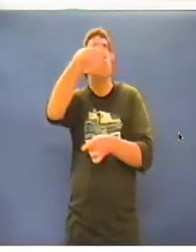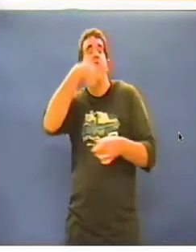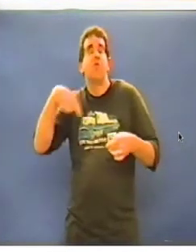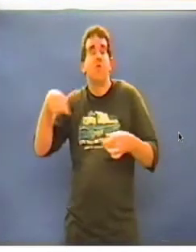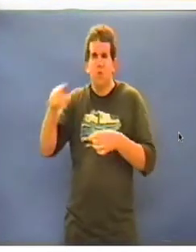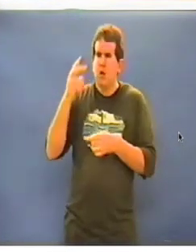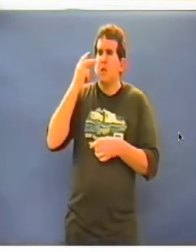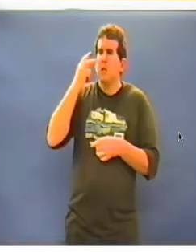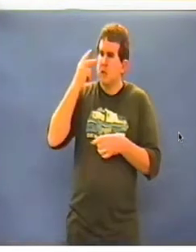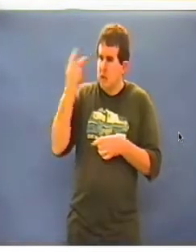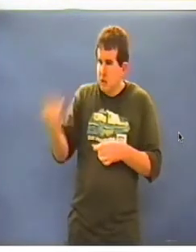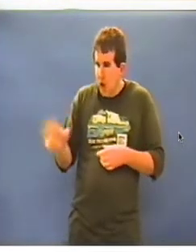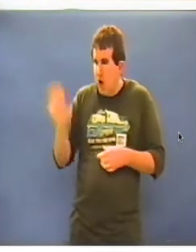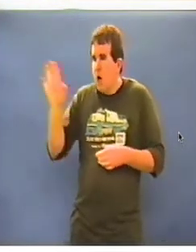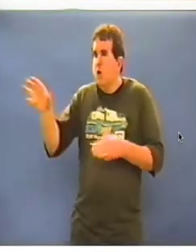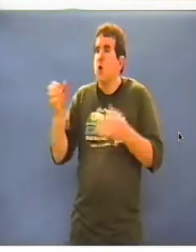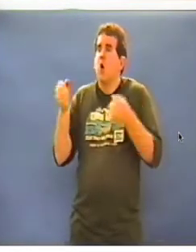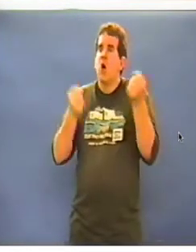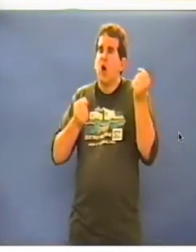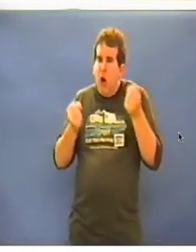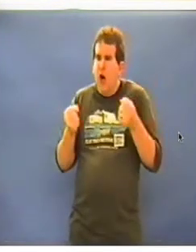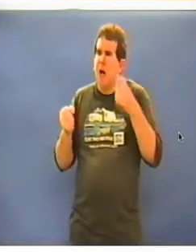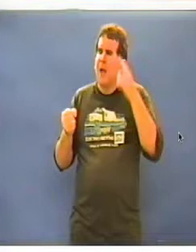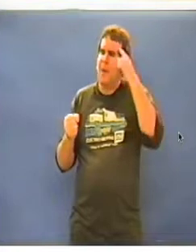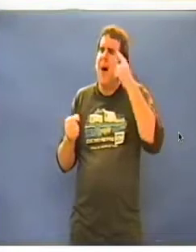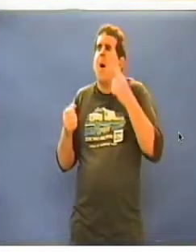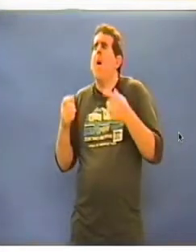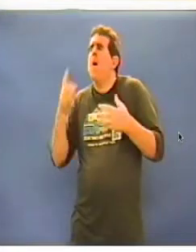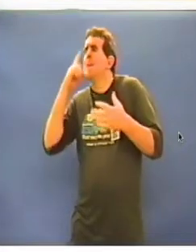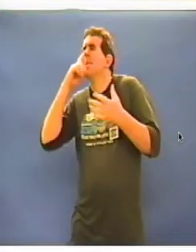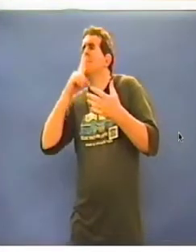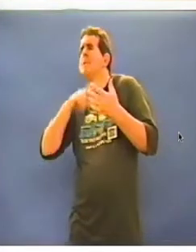the it was actually the